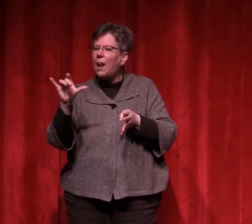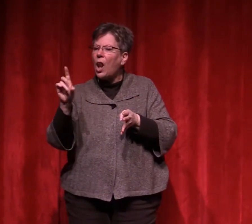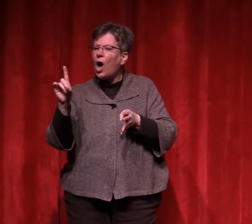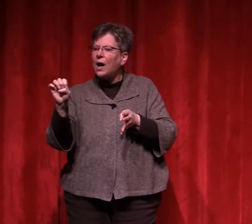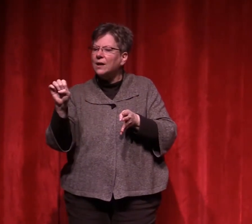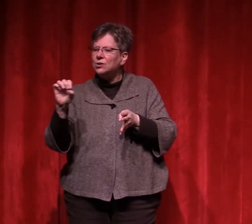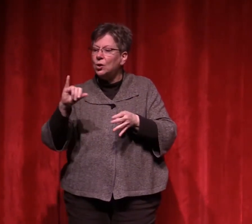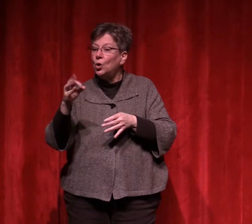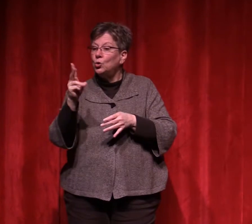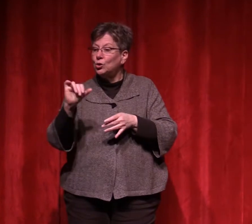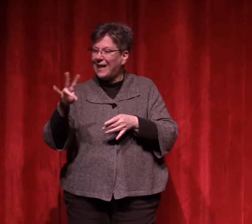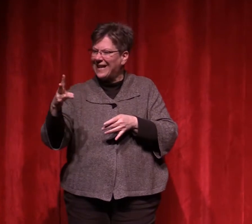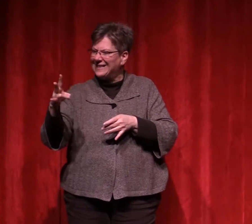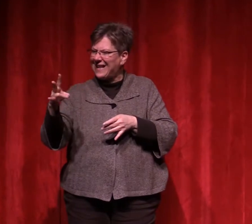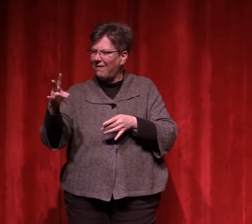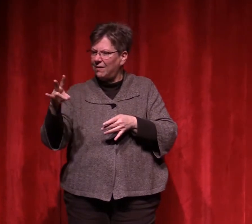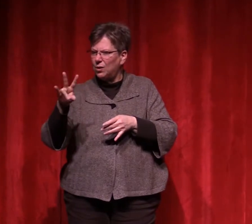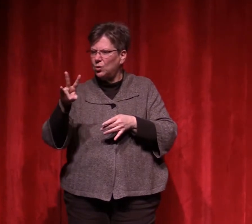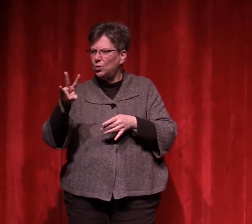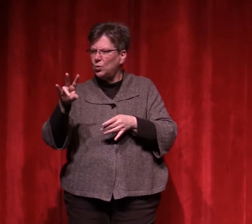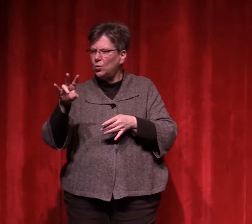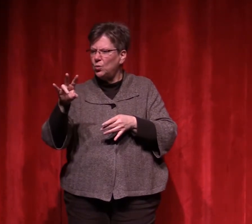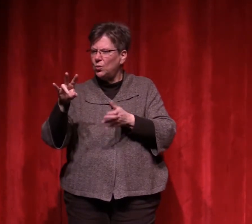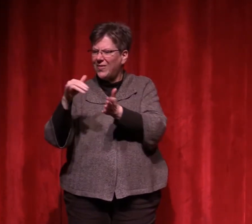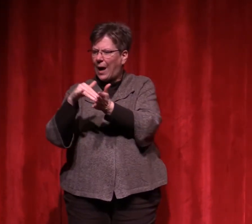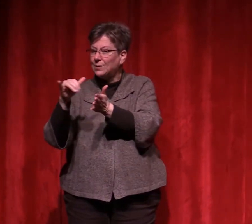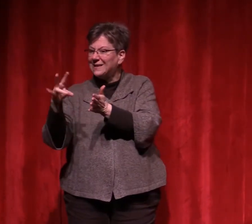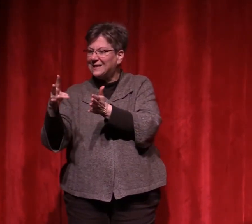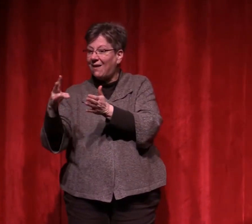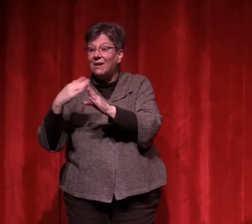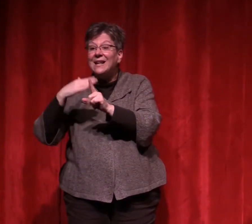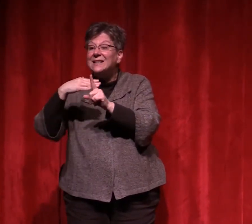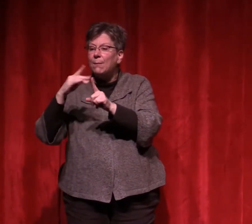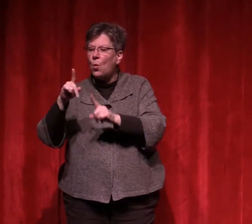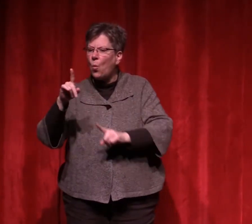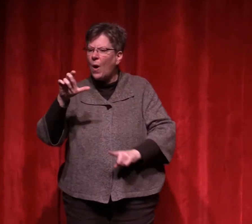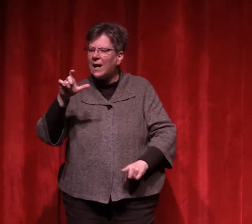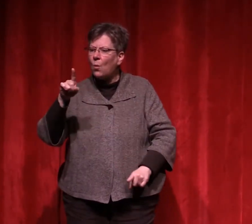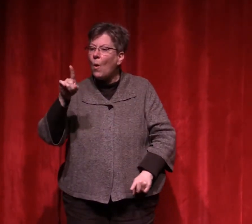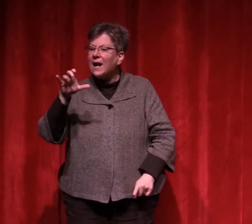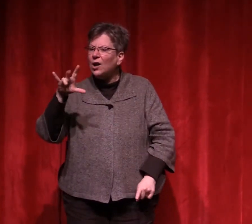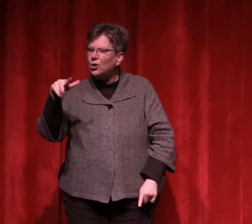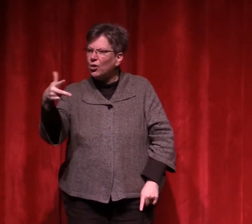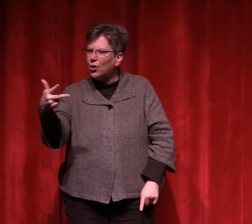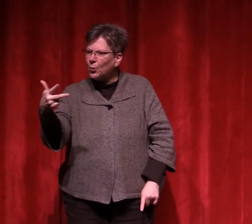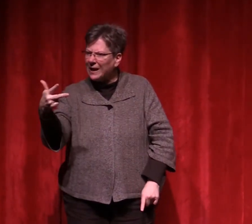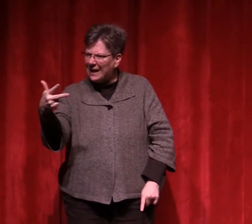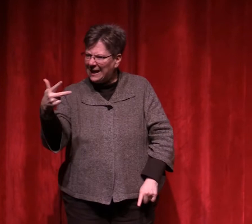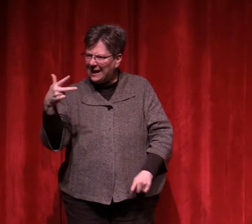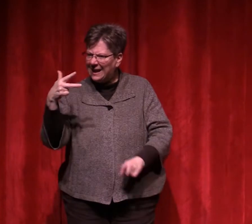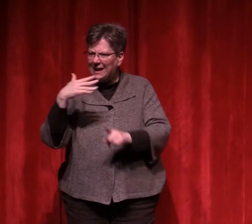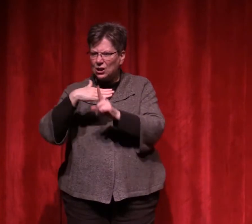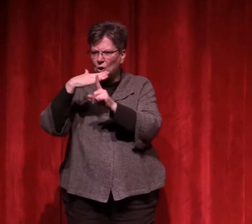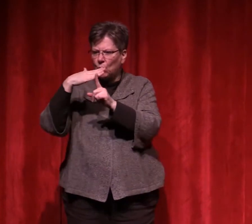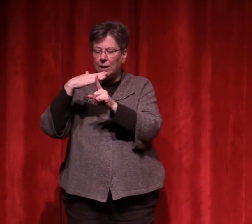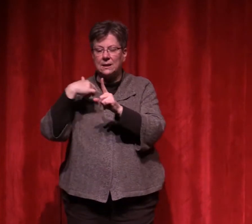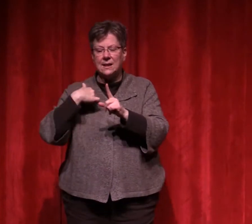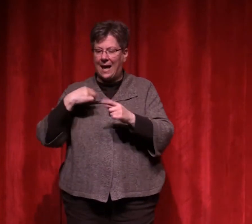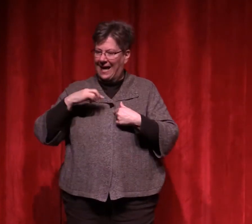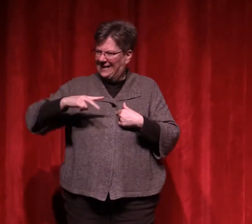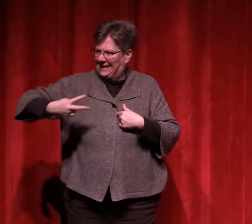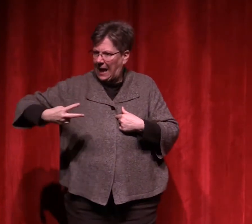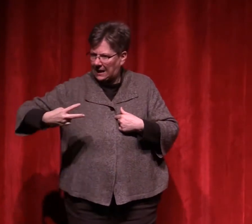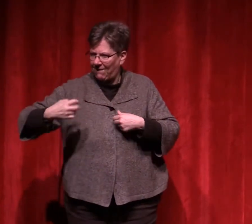7th. 2007. It was about 103 degrees. That was the second fight of the night. Nerves galore. I had